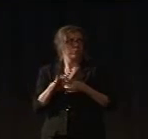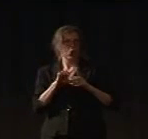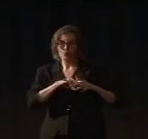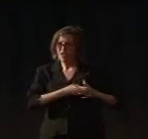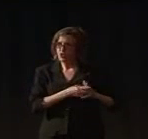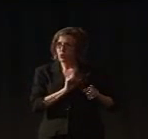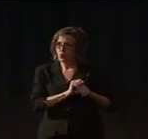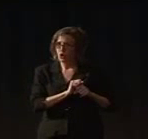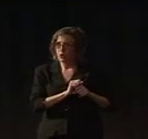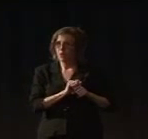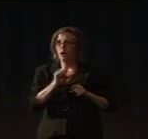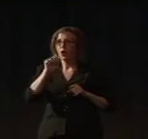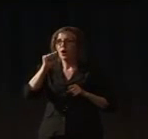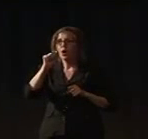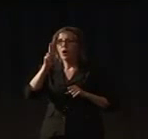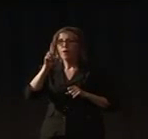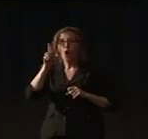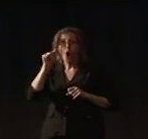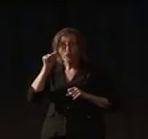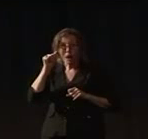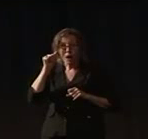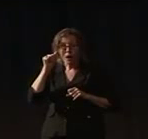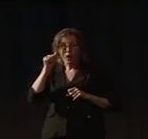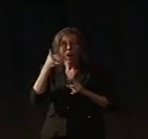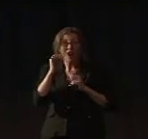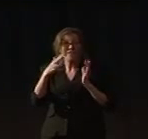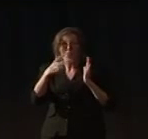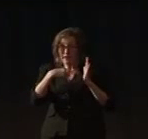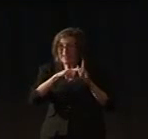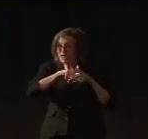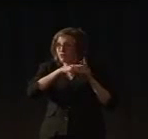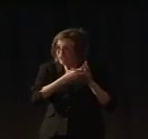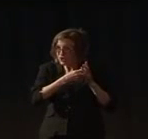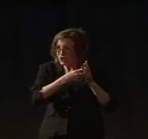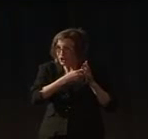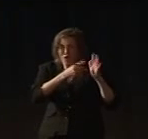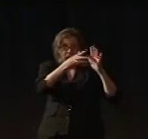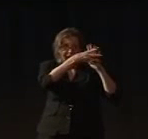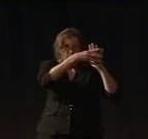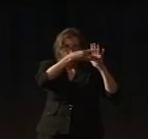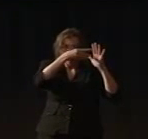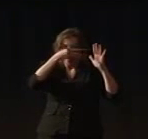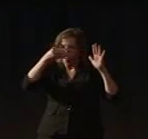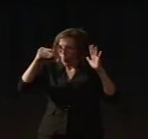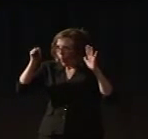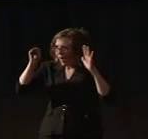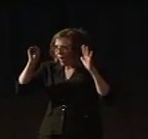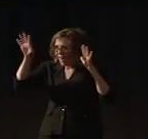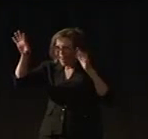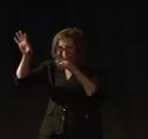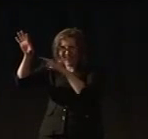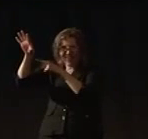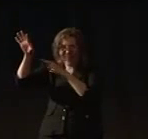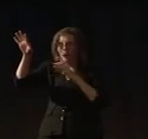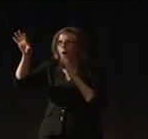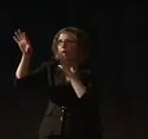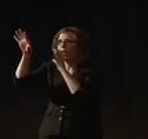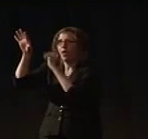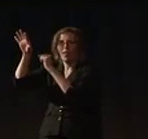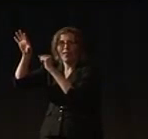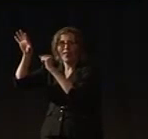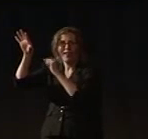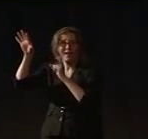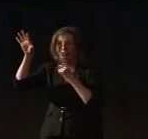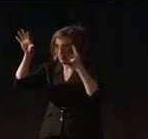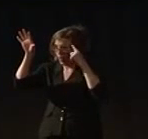work, had moved secretly from the Louvre to Venice, and it's still there. And if you ask